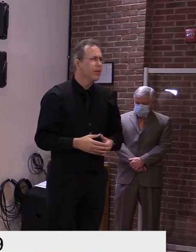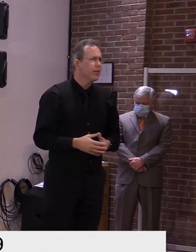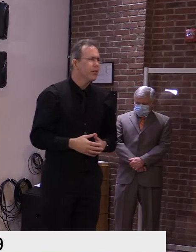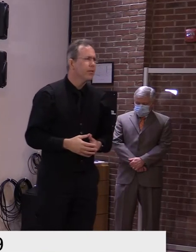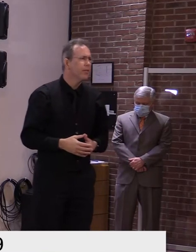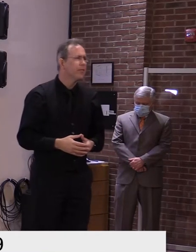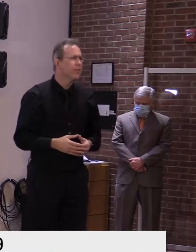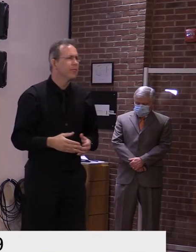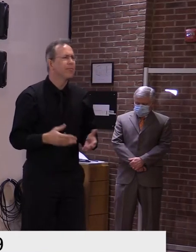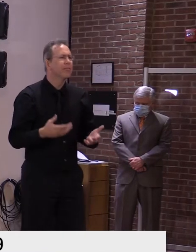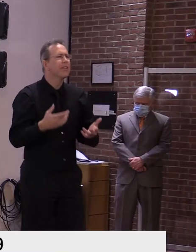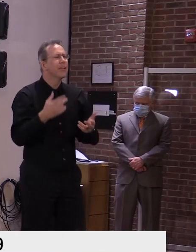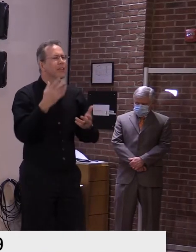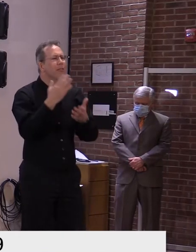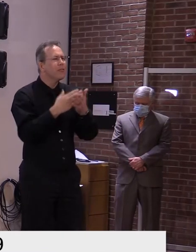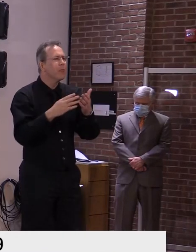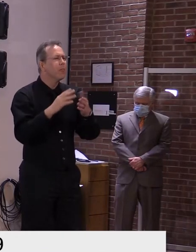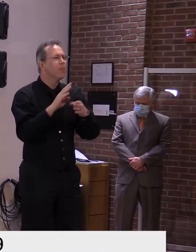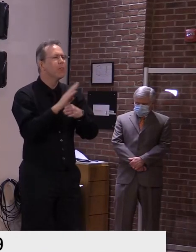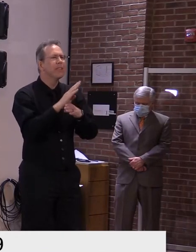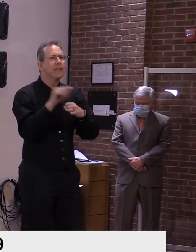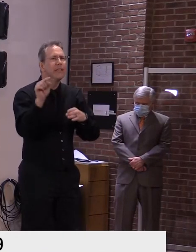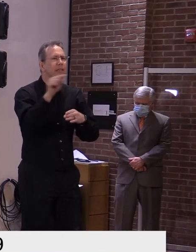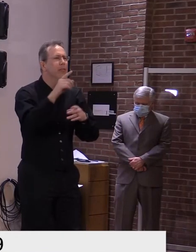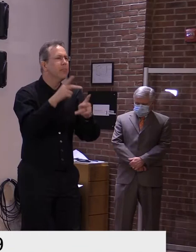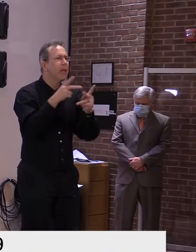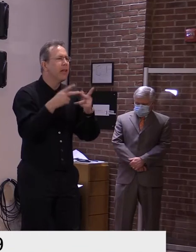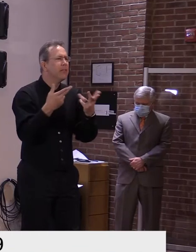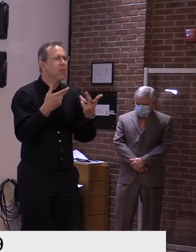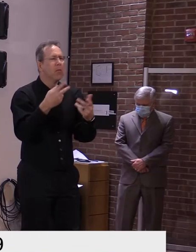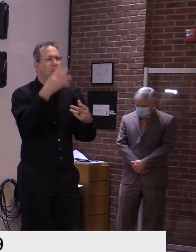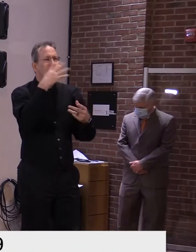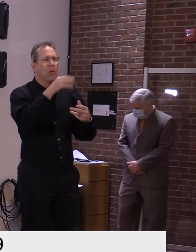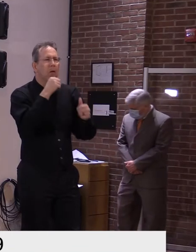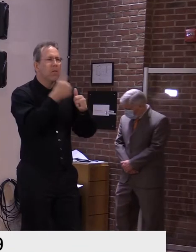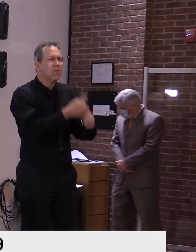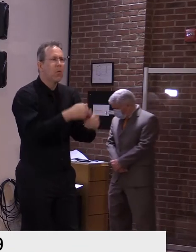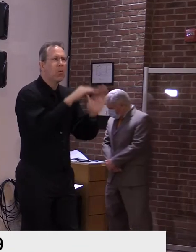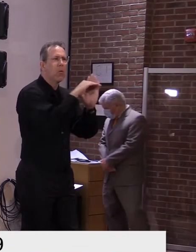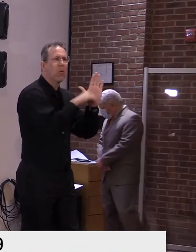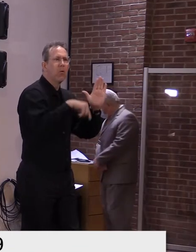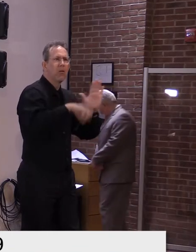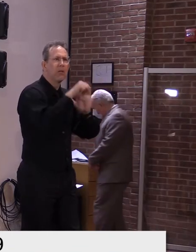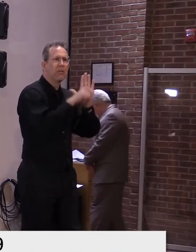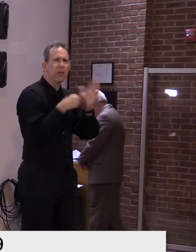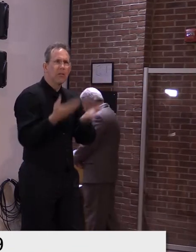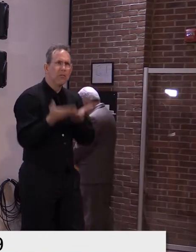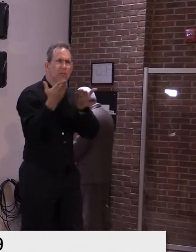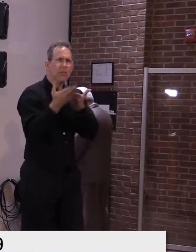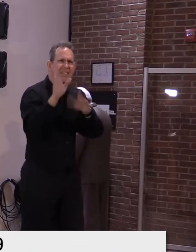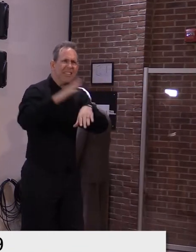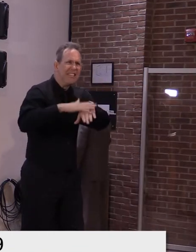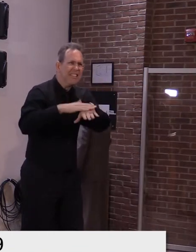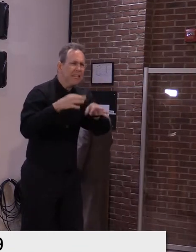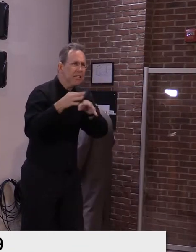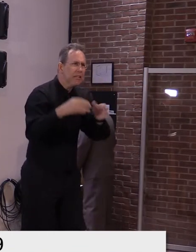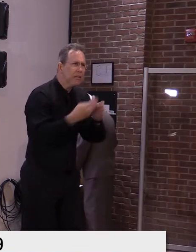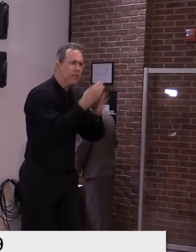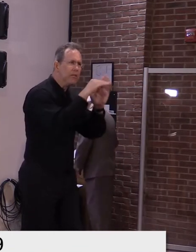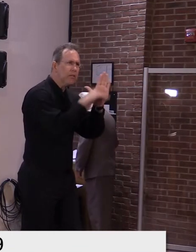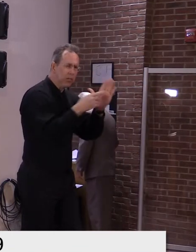So this is still very much a pandemic, and we need to make sure that people are continuing to wear their